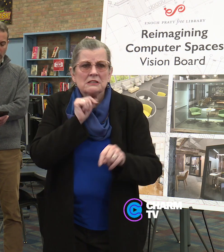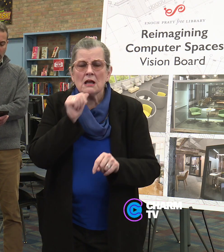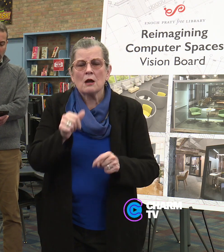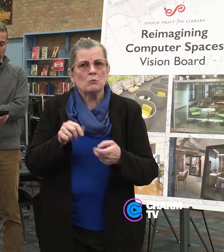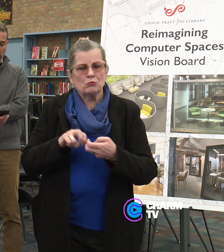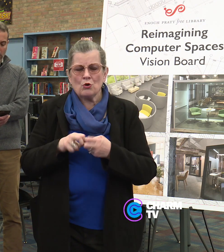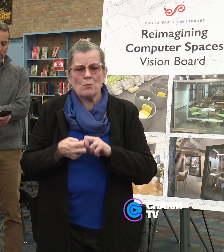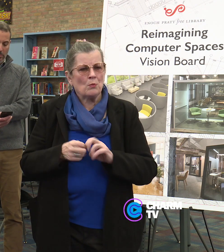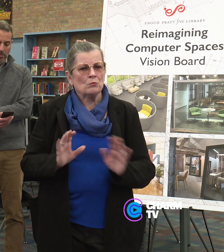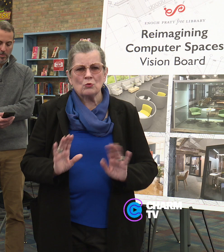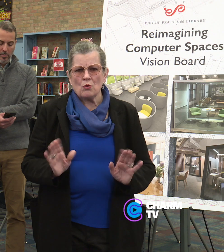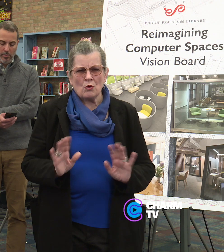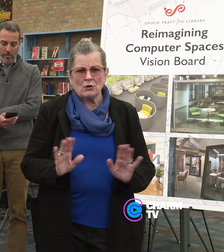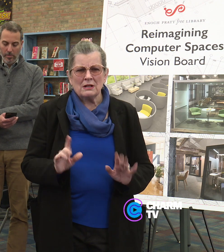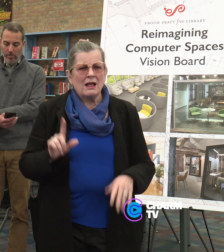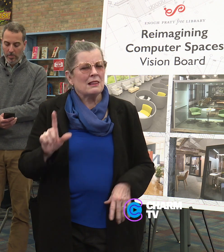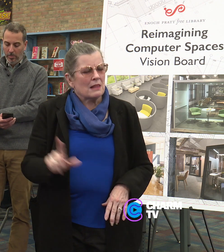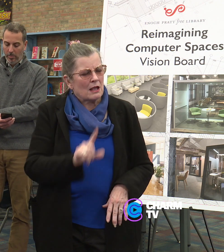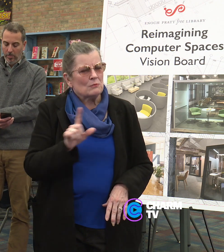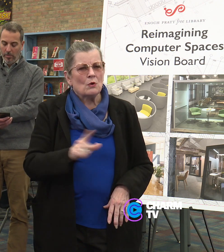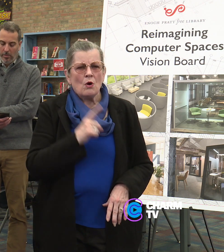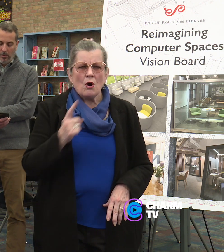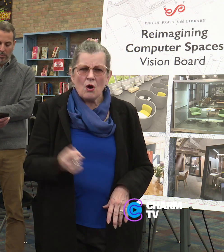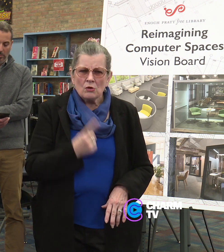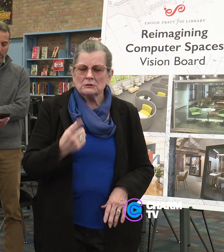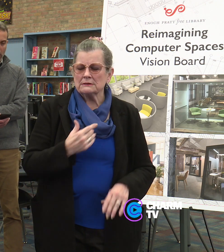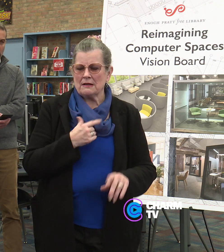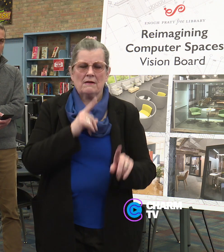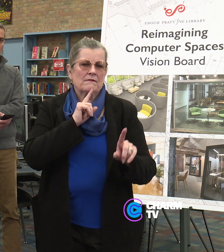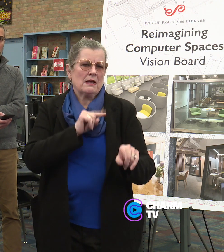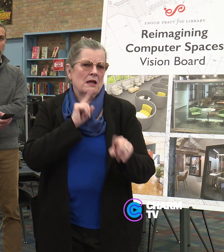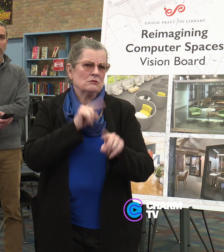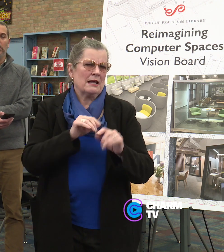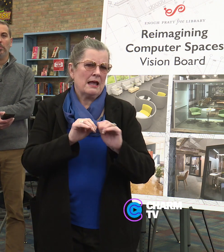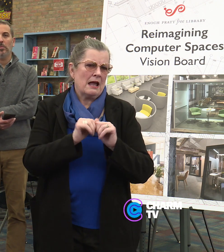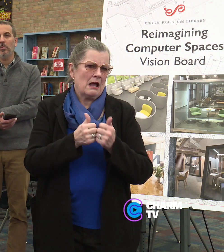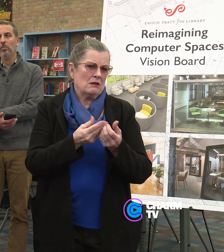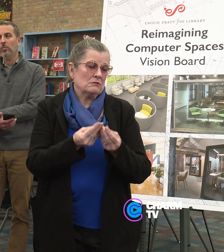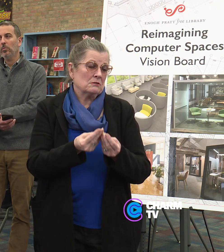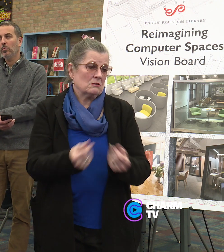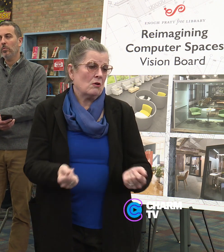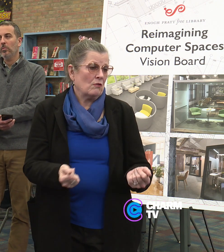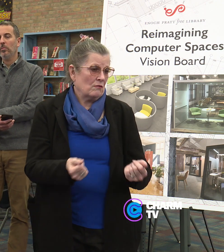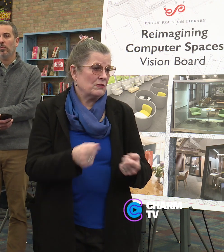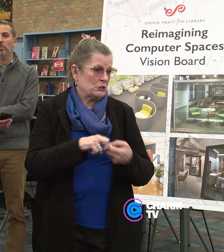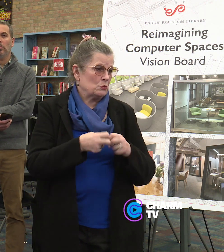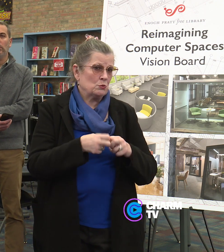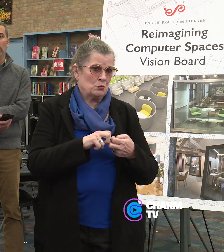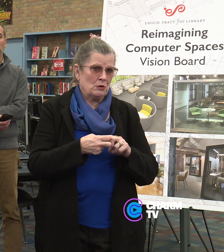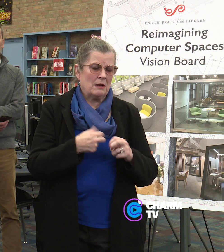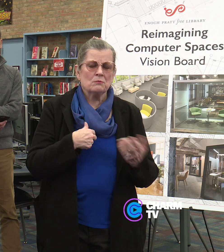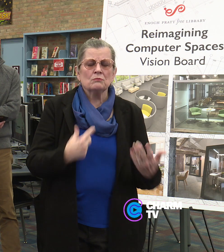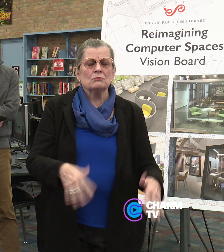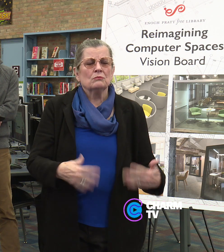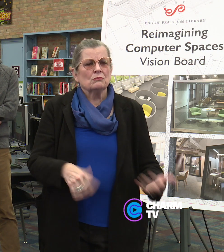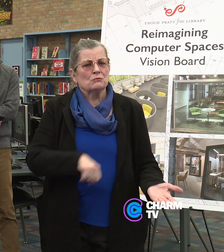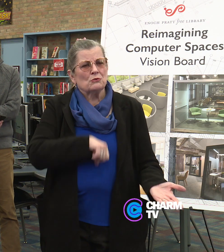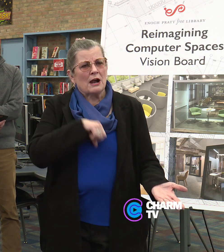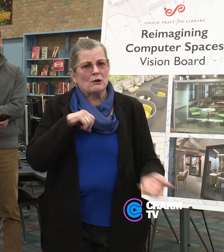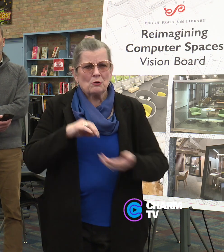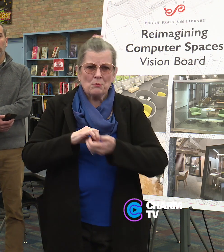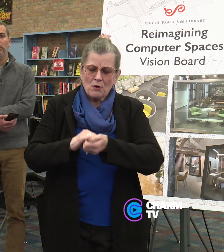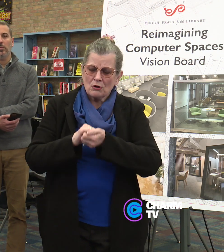Pratt always comes to us with answers to how we're going to work on our issues. So I'm proud to stand here with our partners